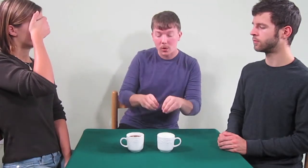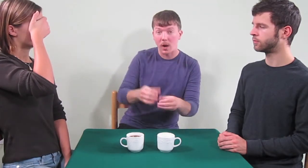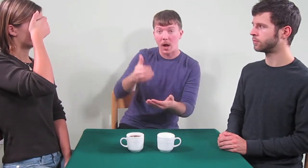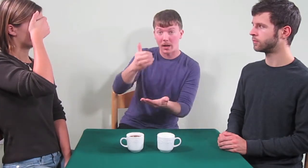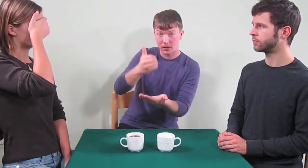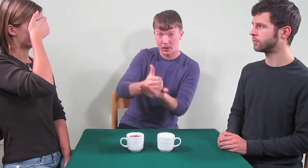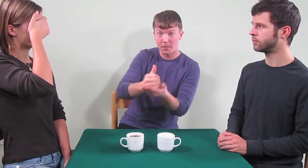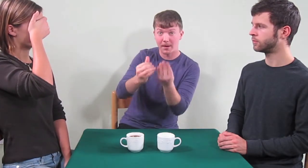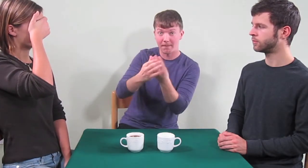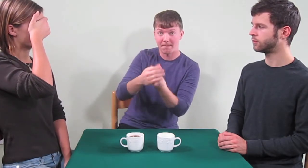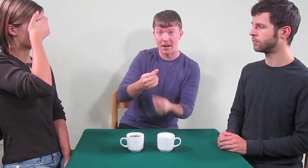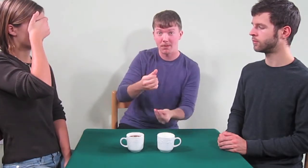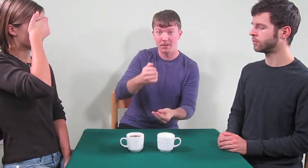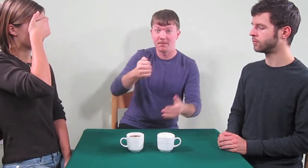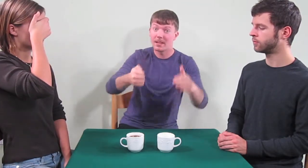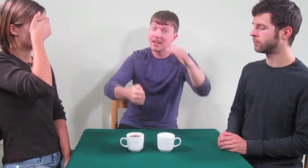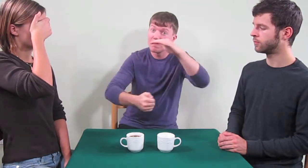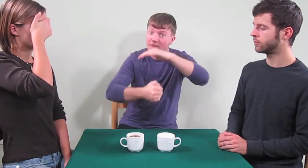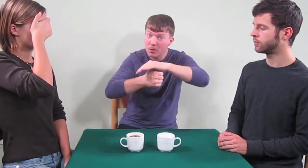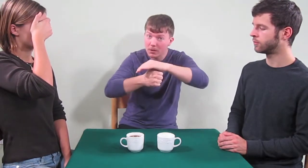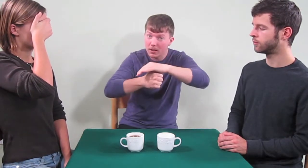Cuair an cúpán fáilimh I bholach.